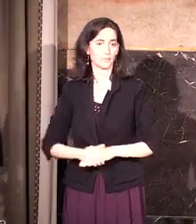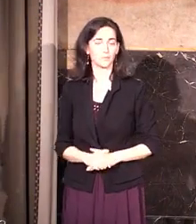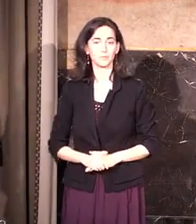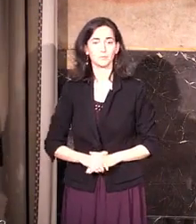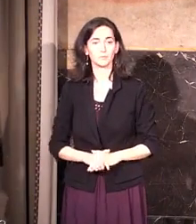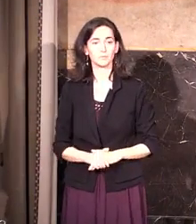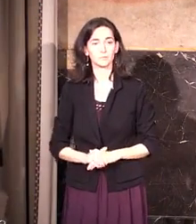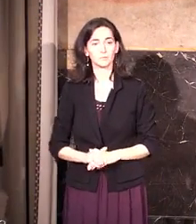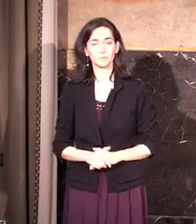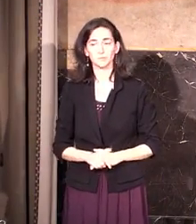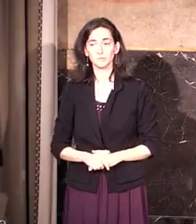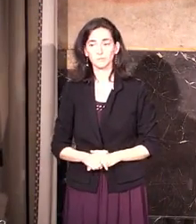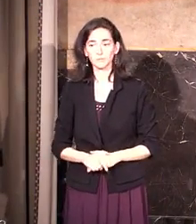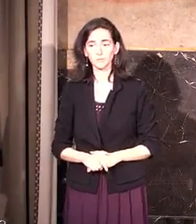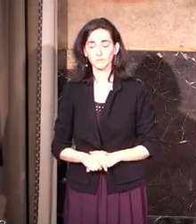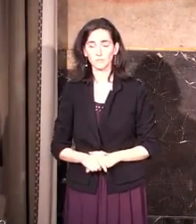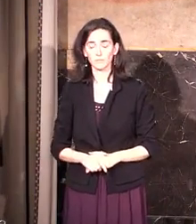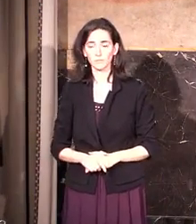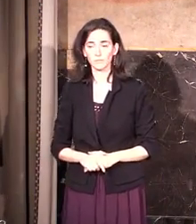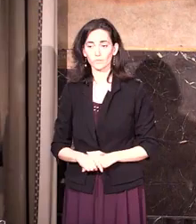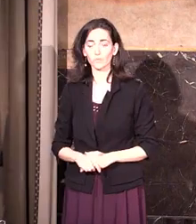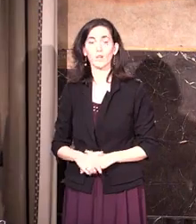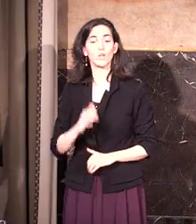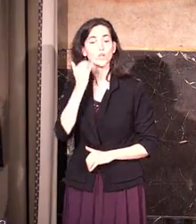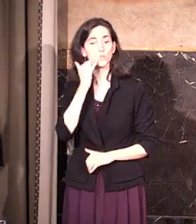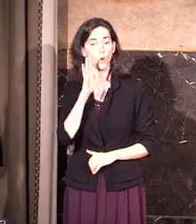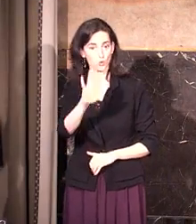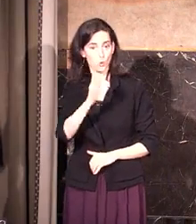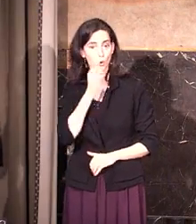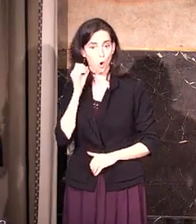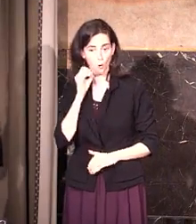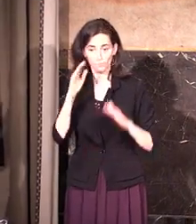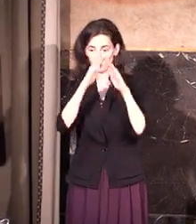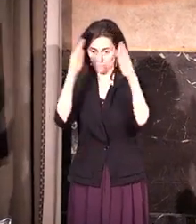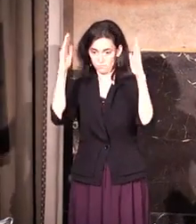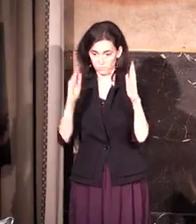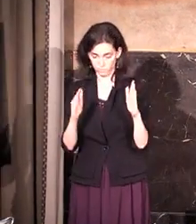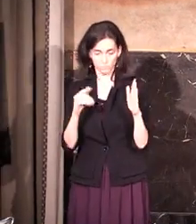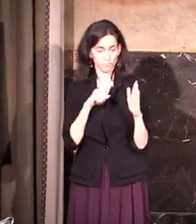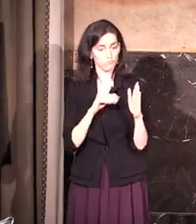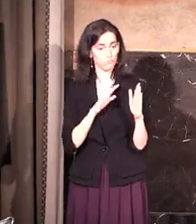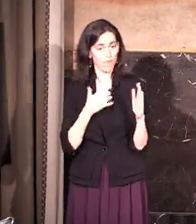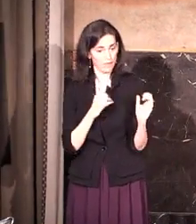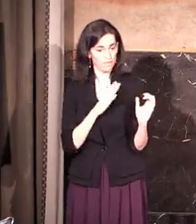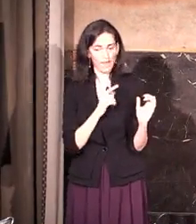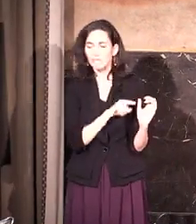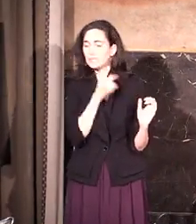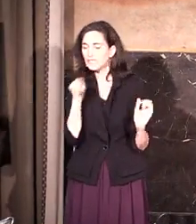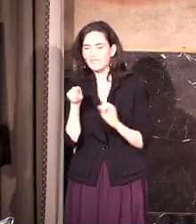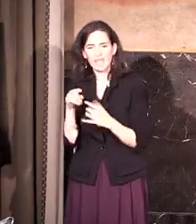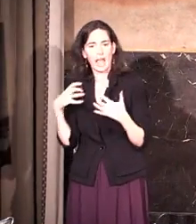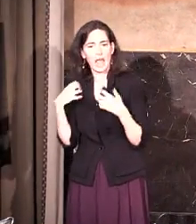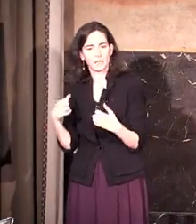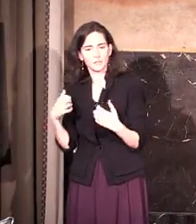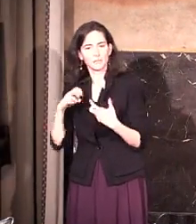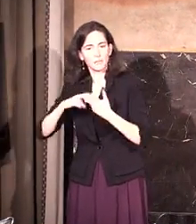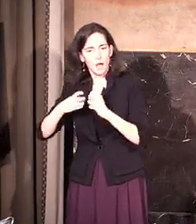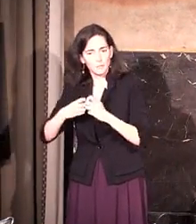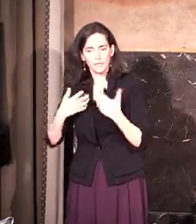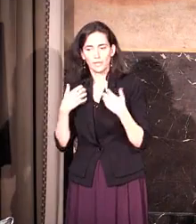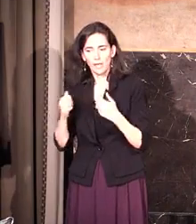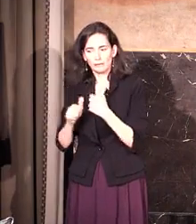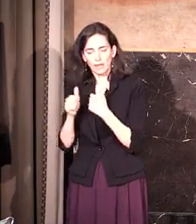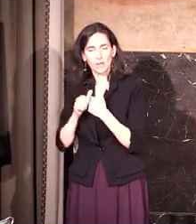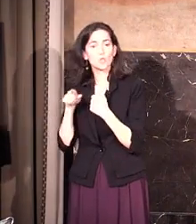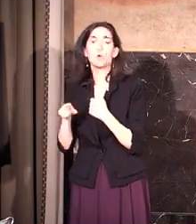individuals who live in a household with a vulnerable person, you also have to be especially cautious to try to make absolutely sure